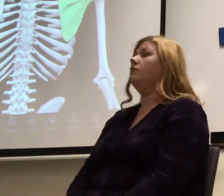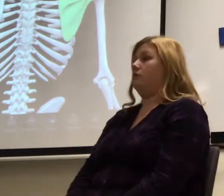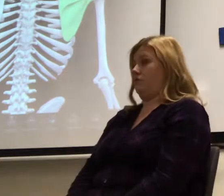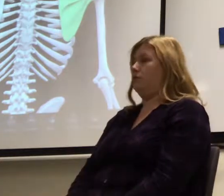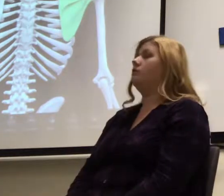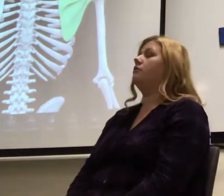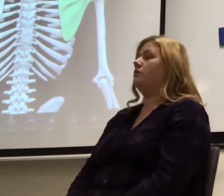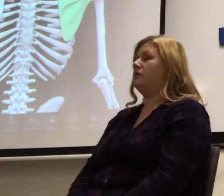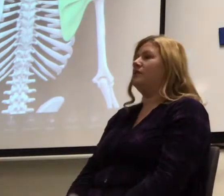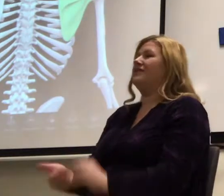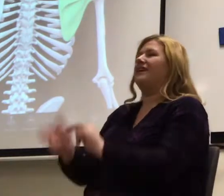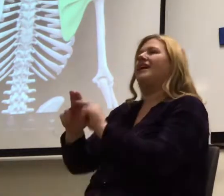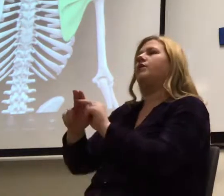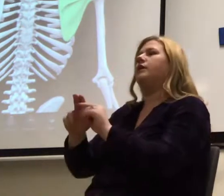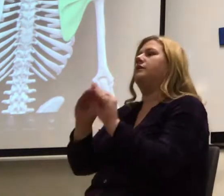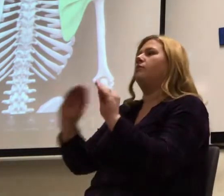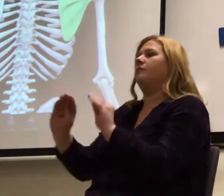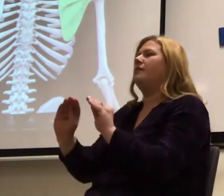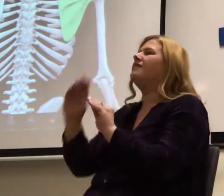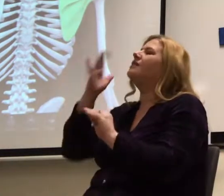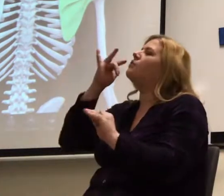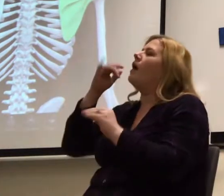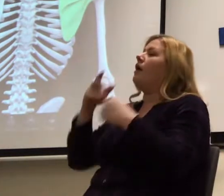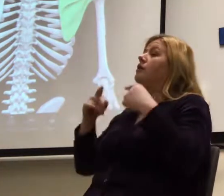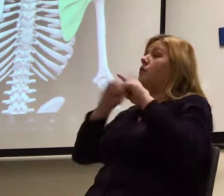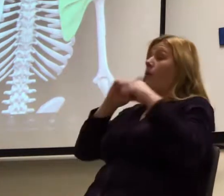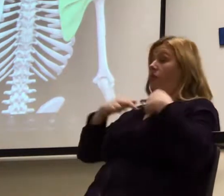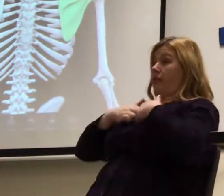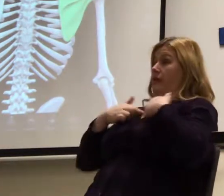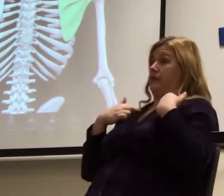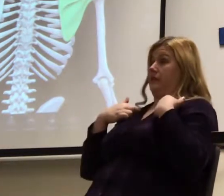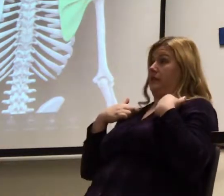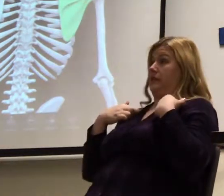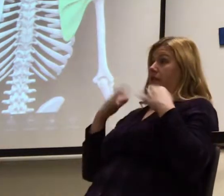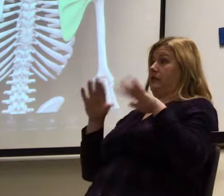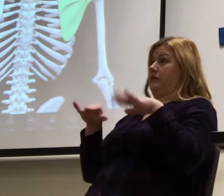Let me write that down. So the thought is that the pectoral girdle